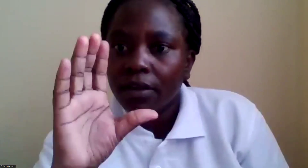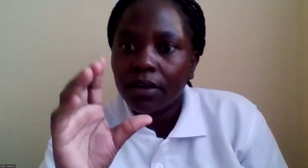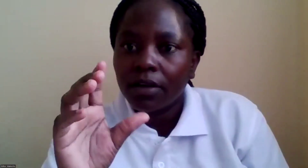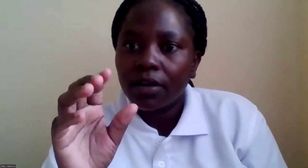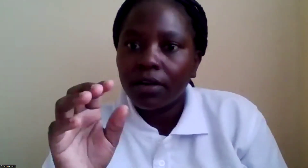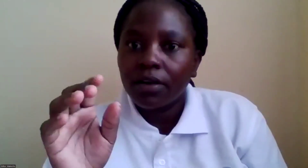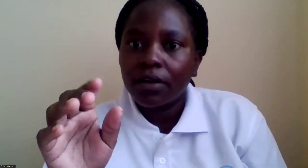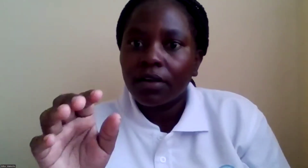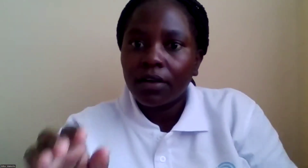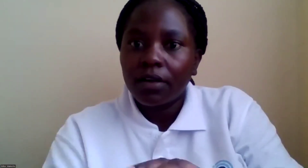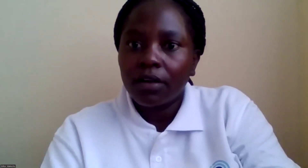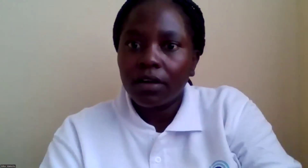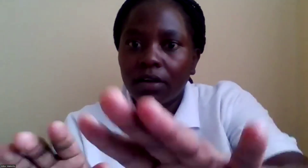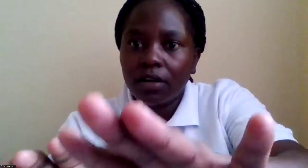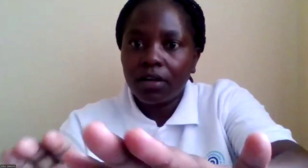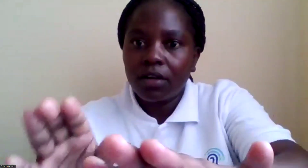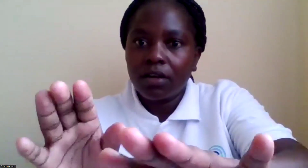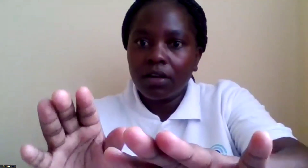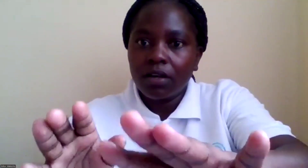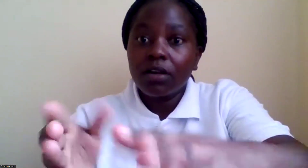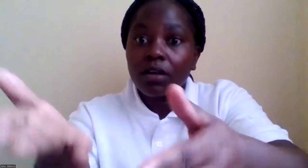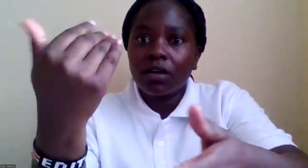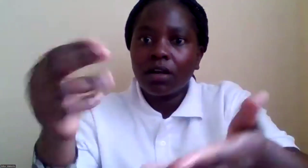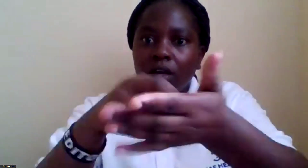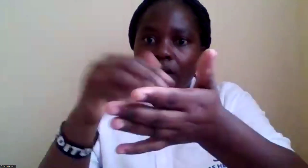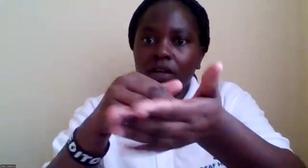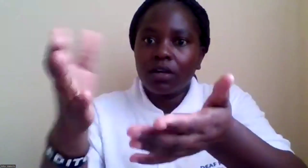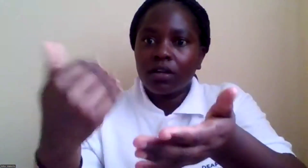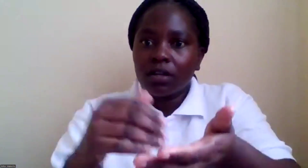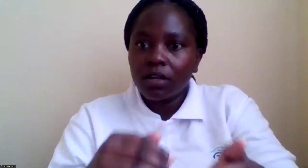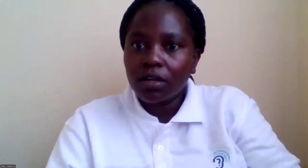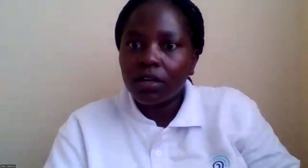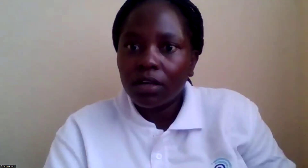Sorry, could you recap that for me? When you eat,